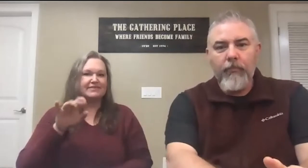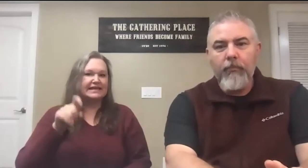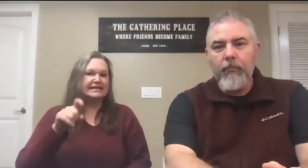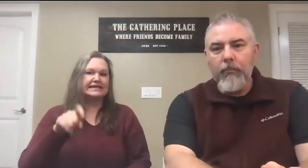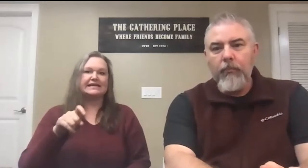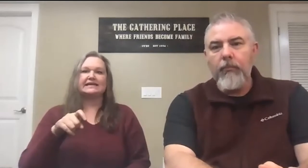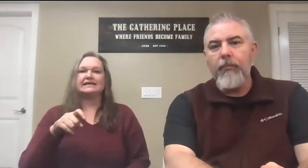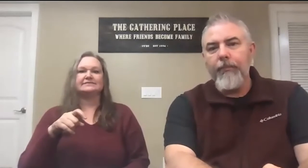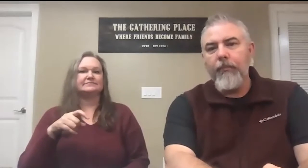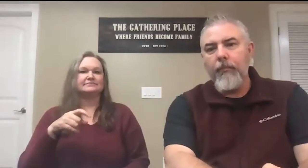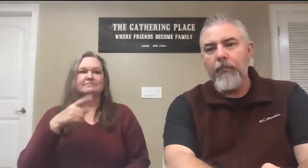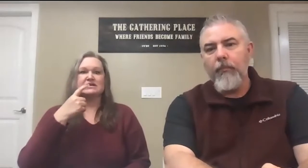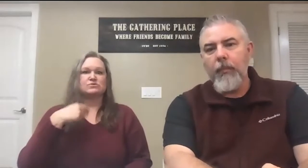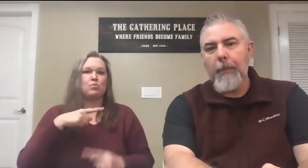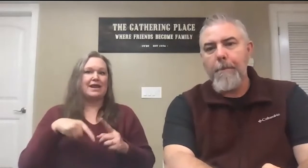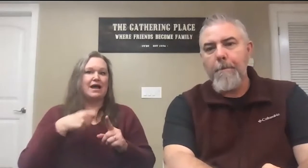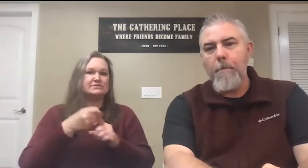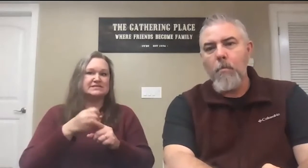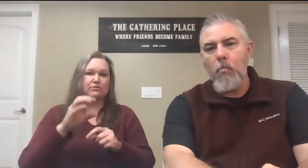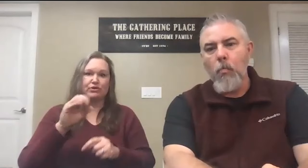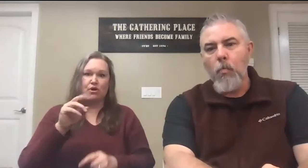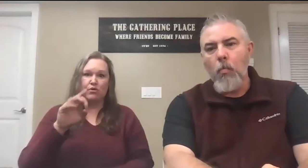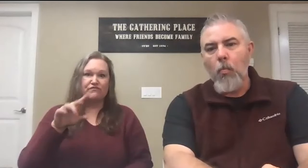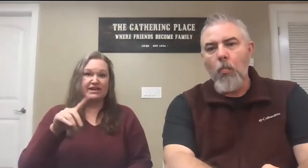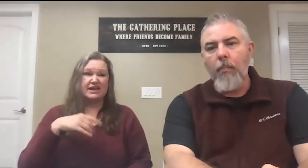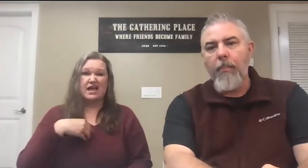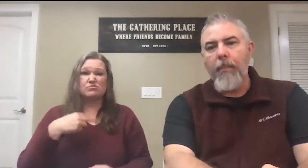always make extra food for friends in need.